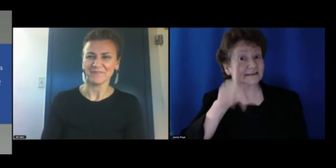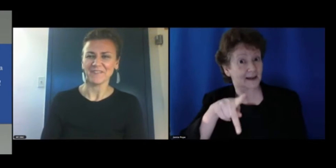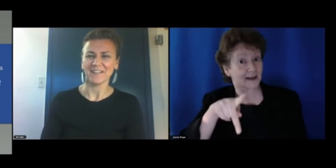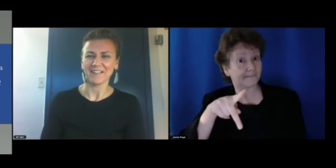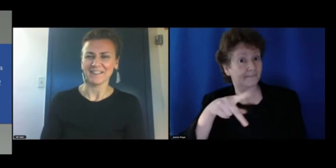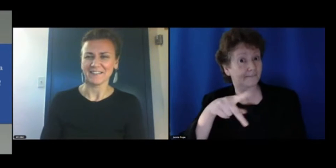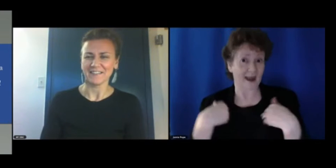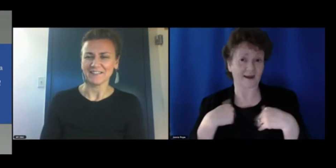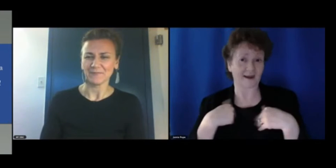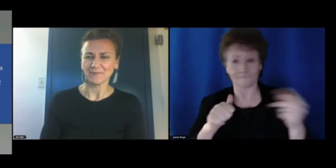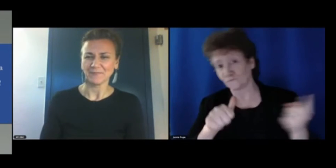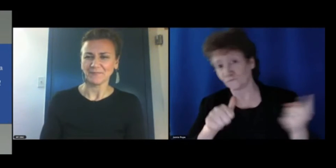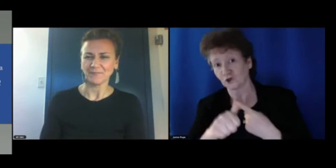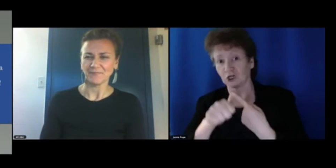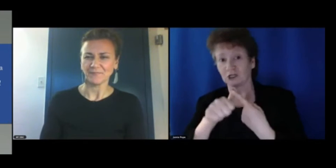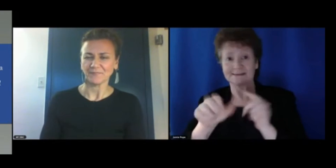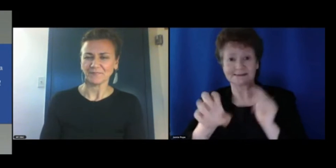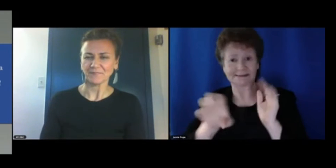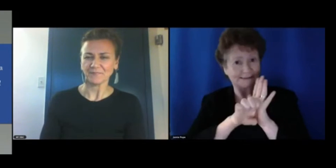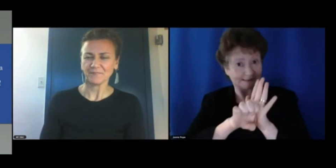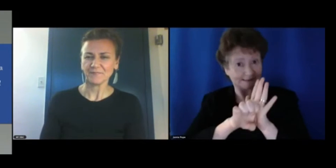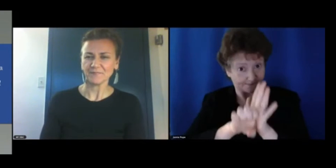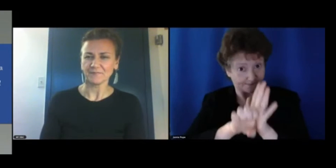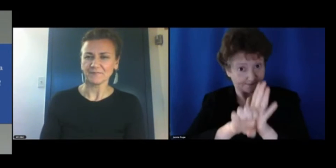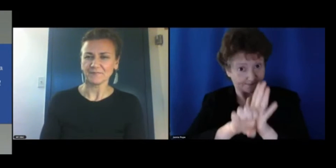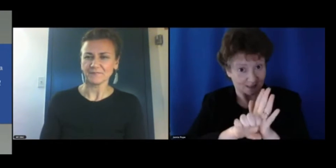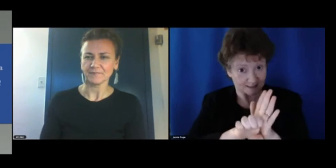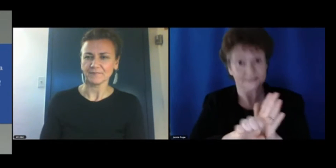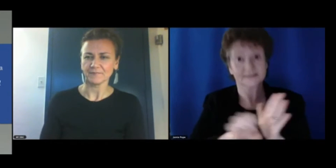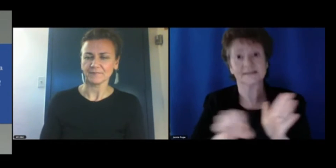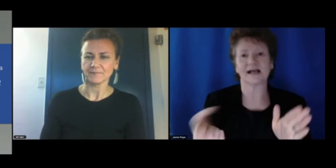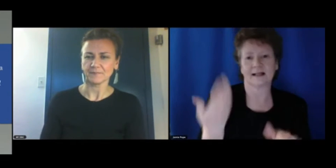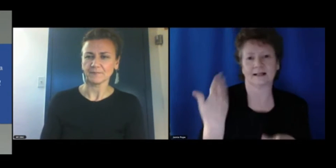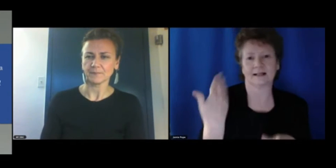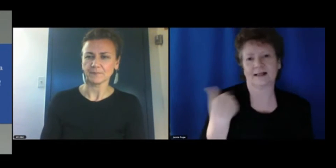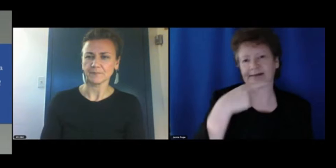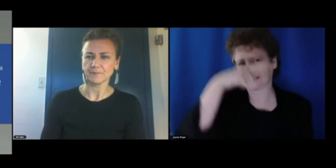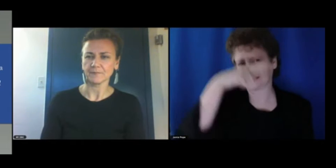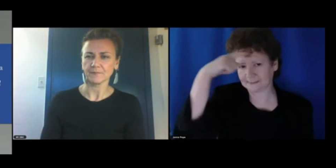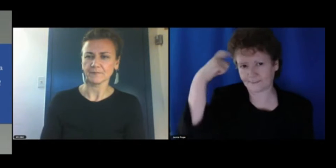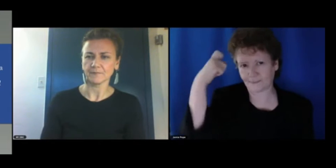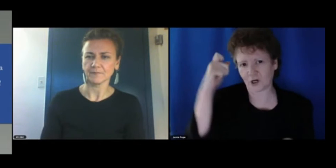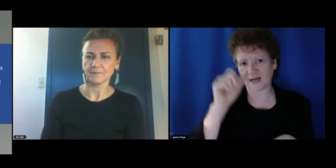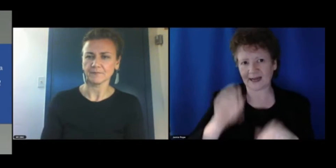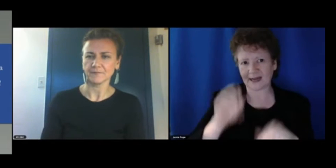international deafblind workshop on the internet.